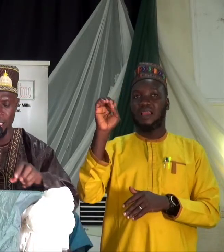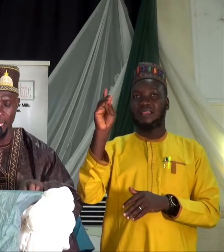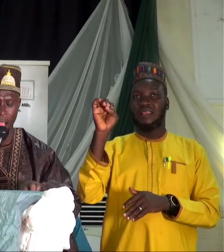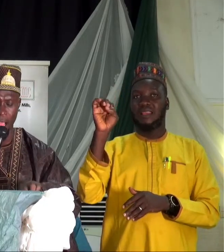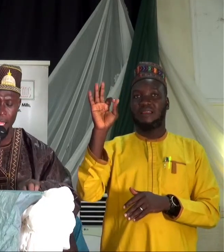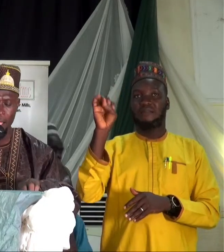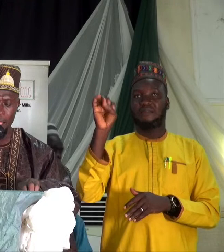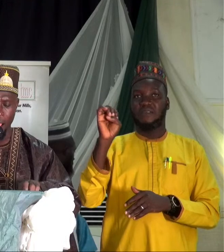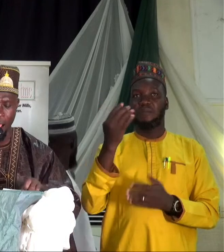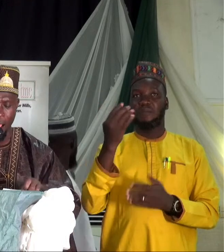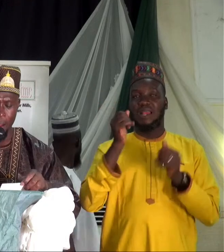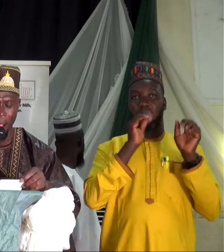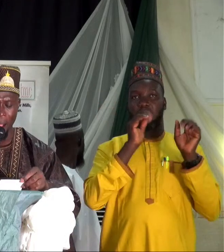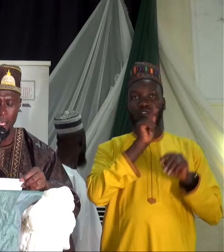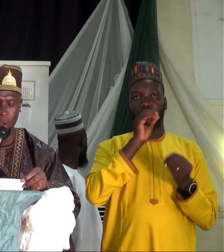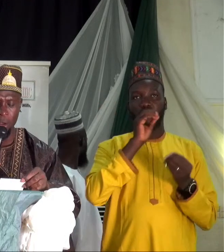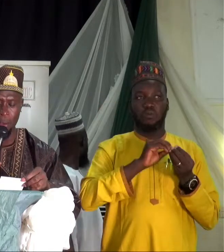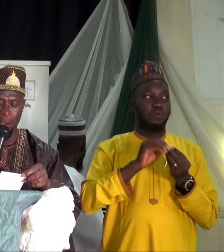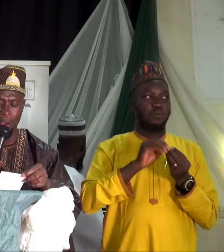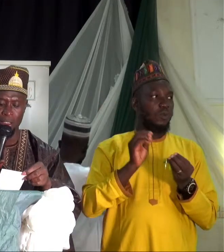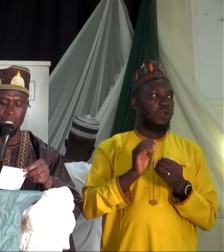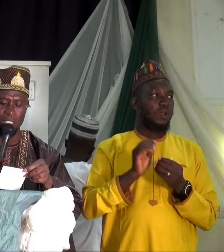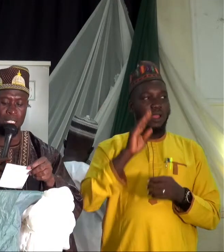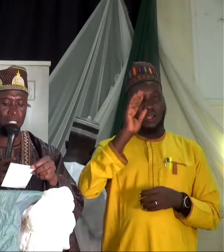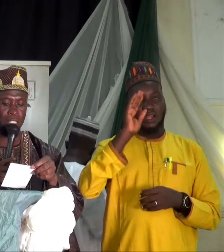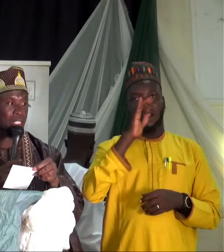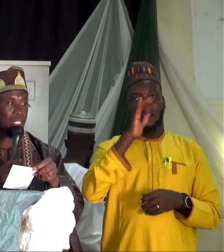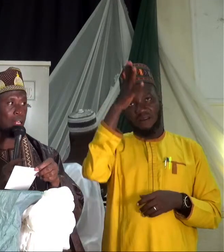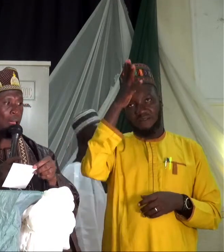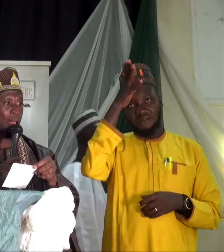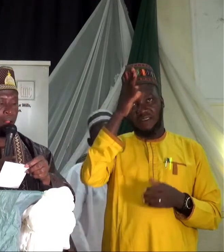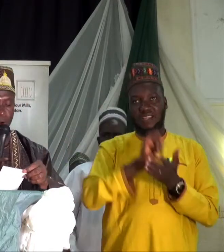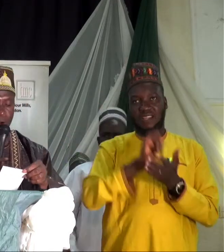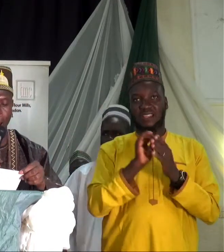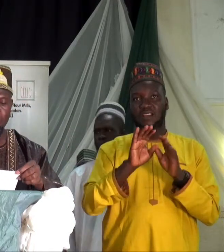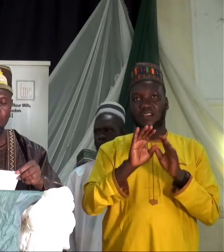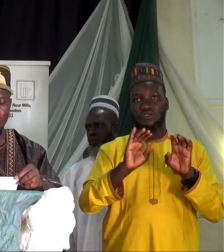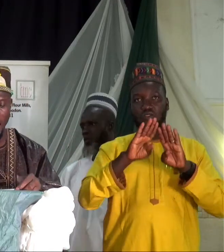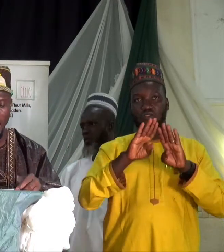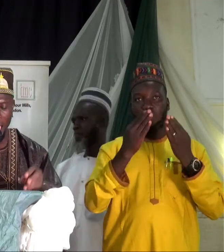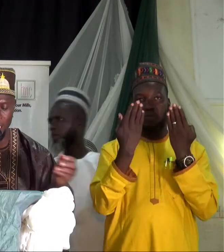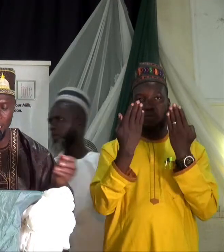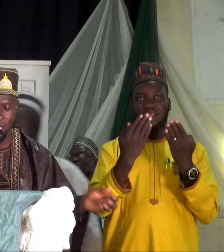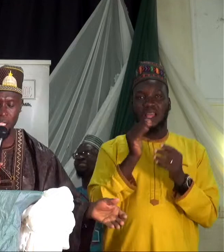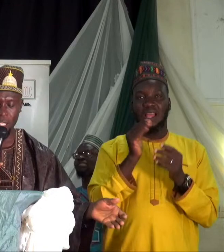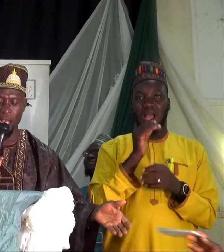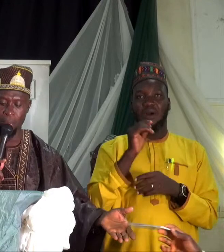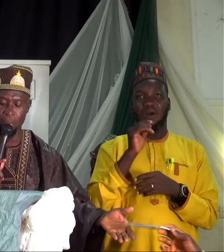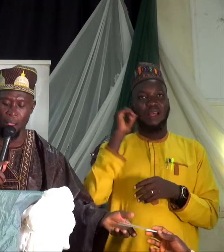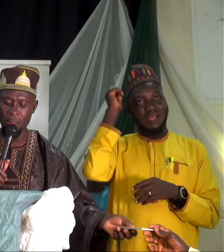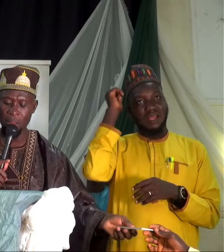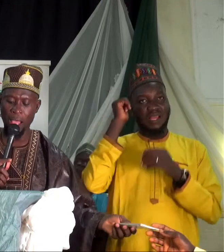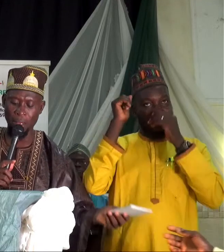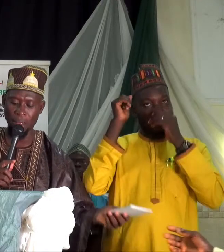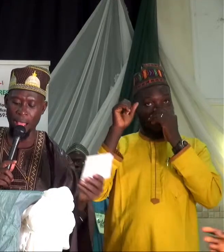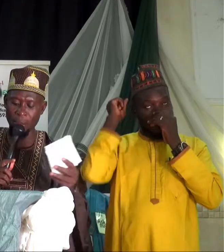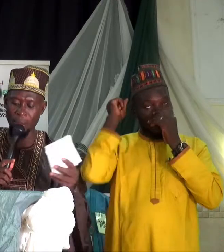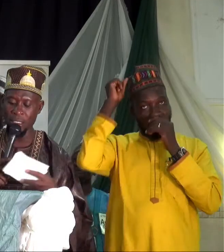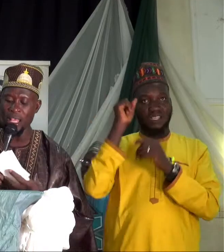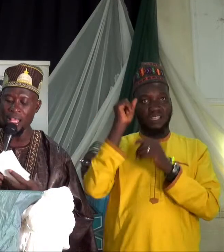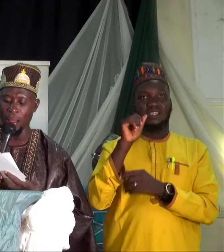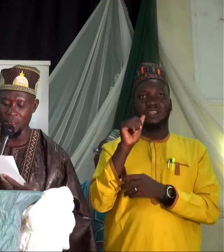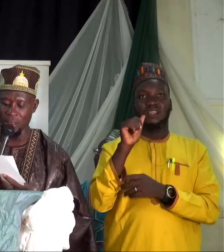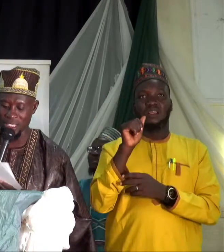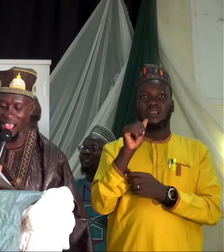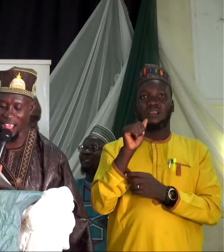dada bakana mo ki baba ti won ti church adura bere fun a Alhaj Sheikh Al Imam Abdul Hamid